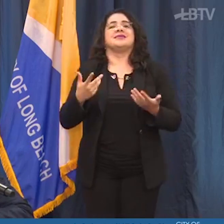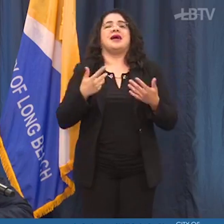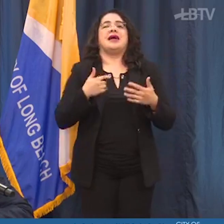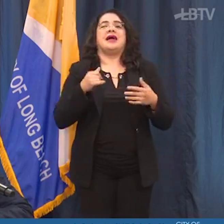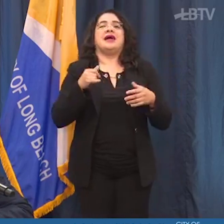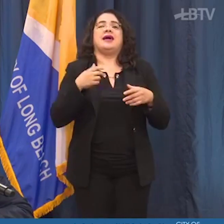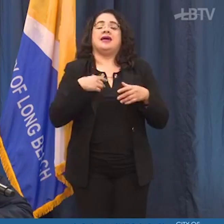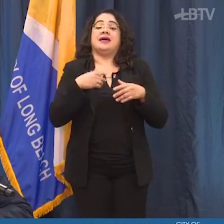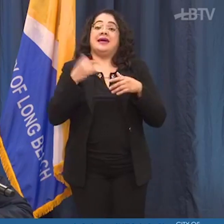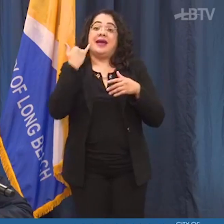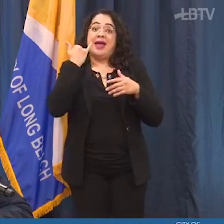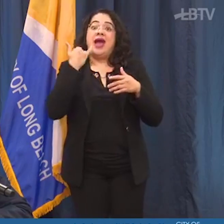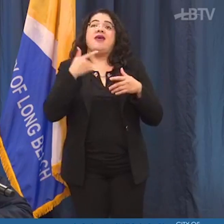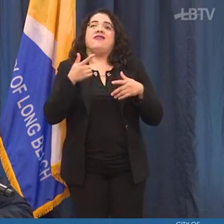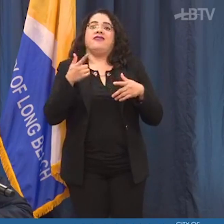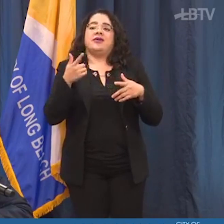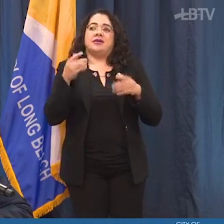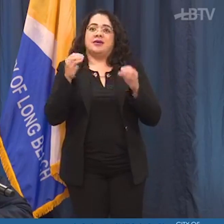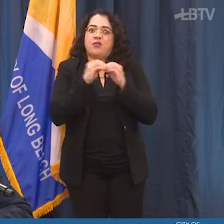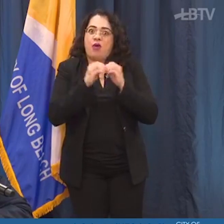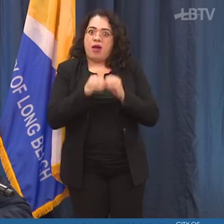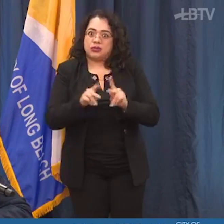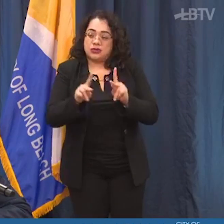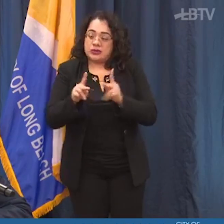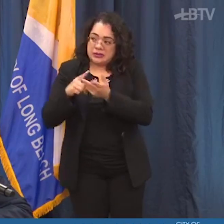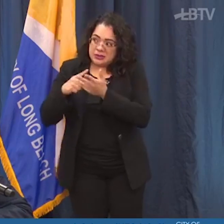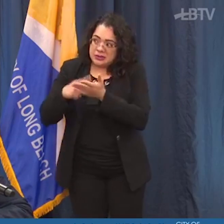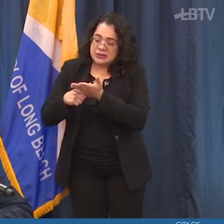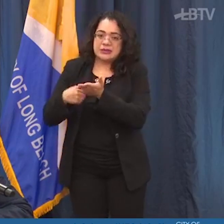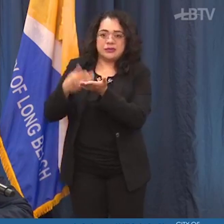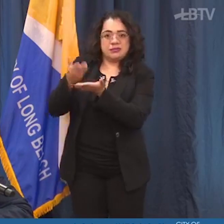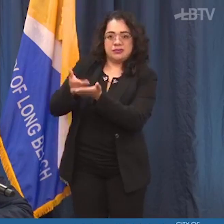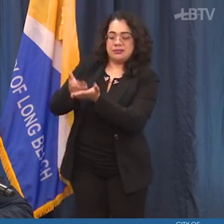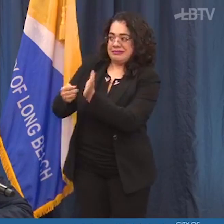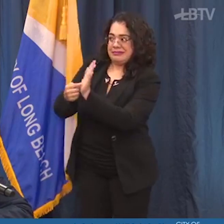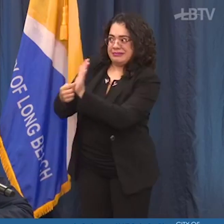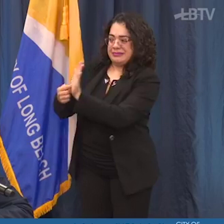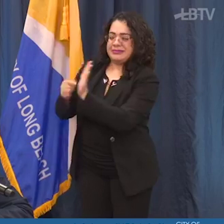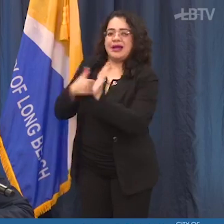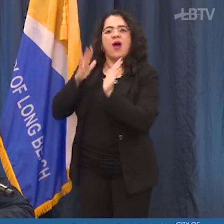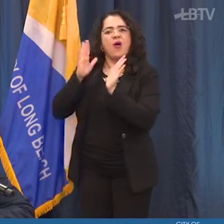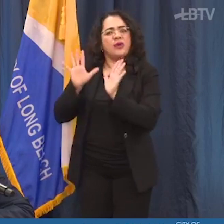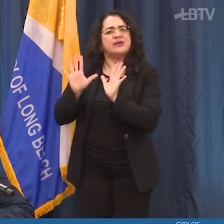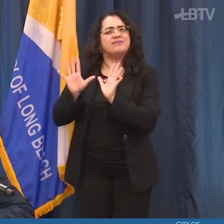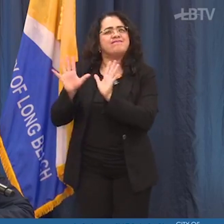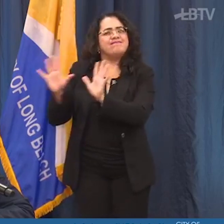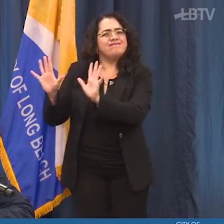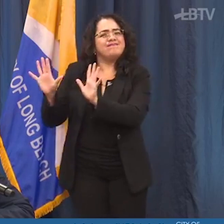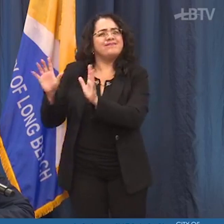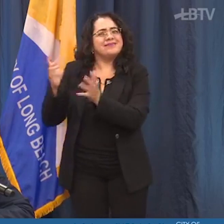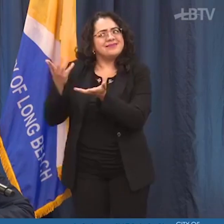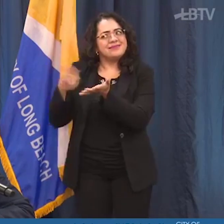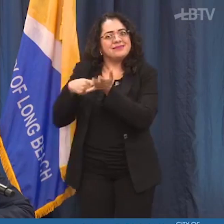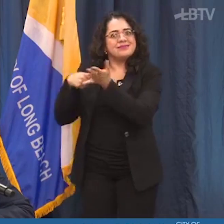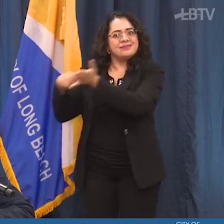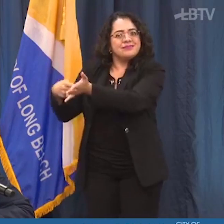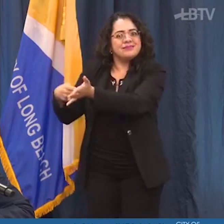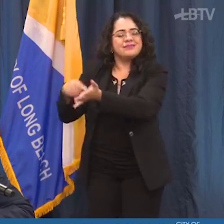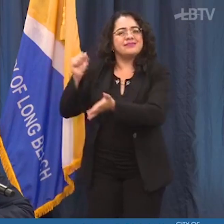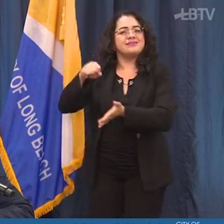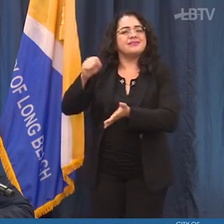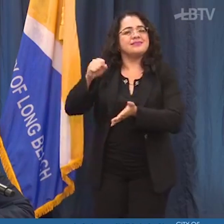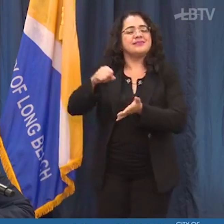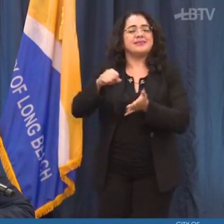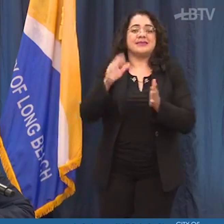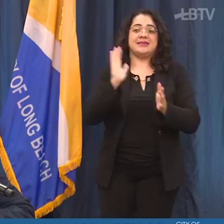further discussions, we're going to push this very, very hard. The staffs our staff is already working with the